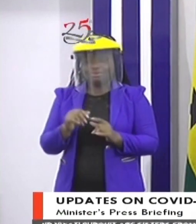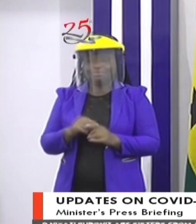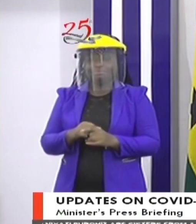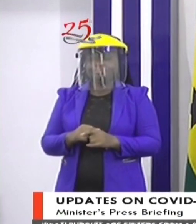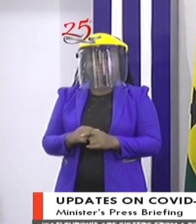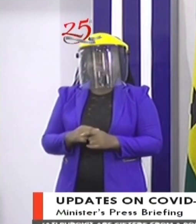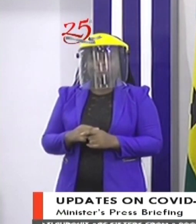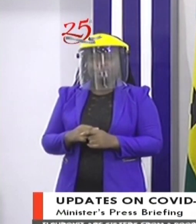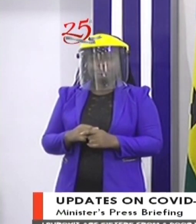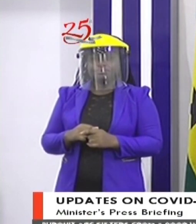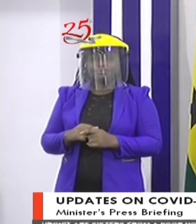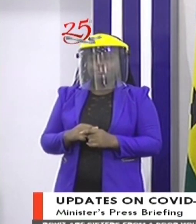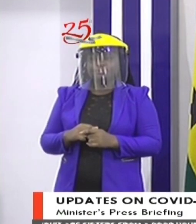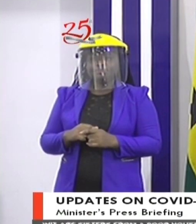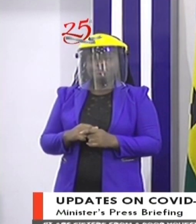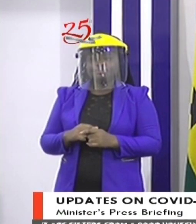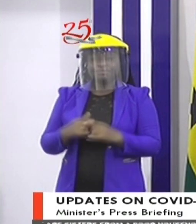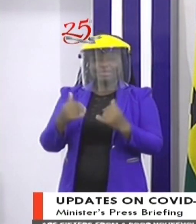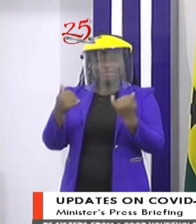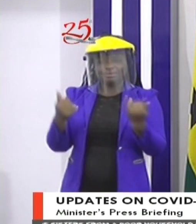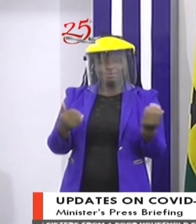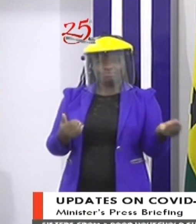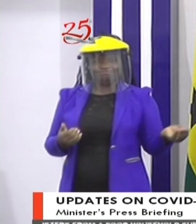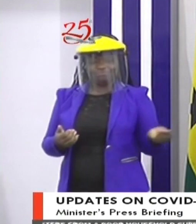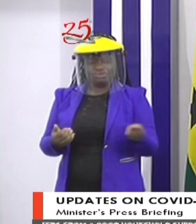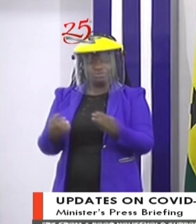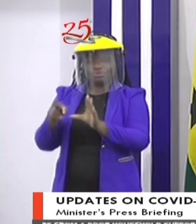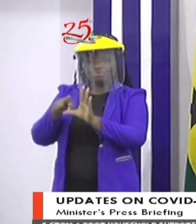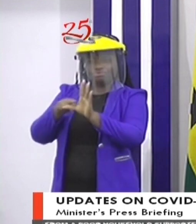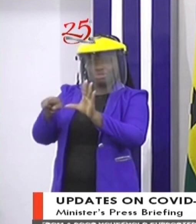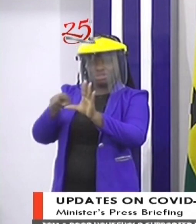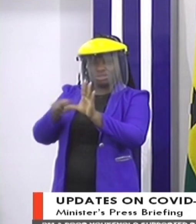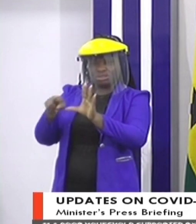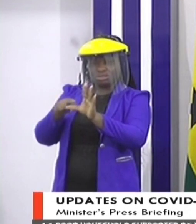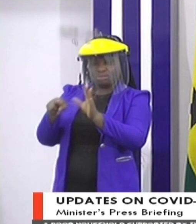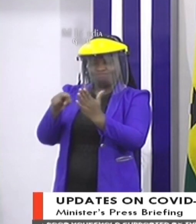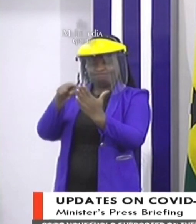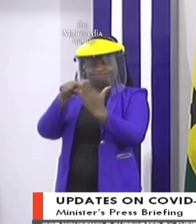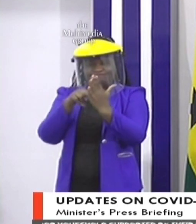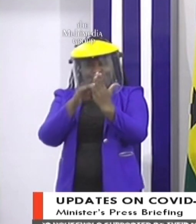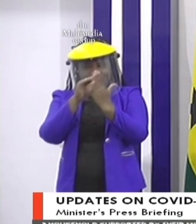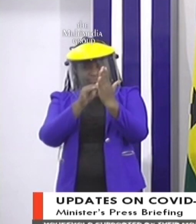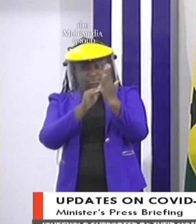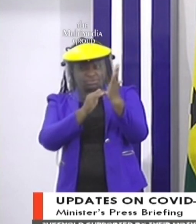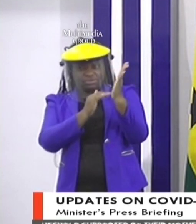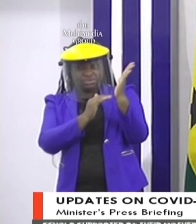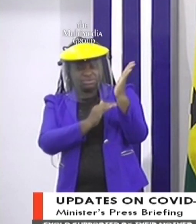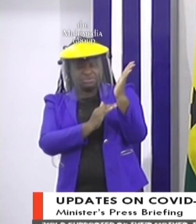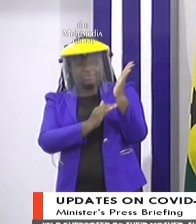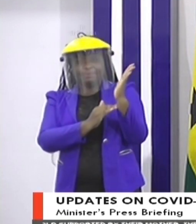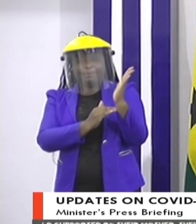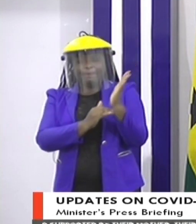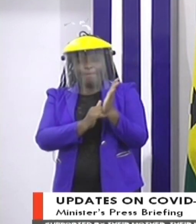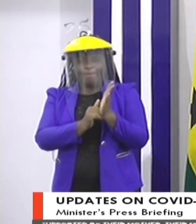ill. I'll give the regional distribution, and then